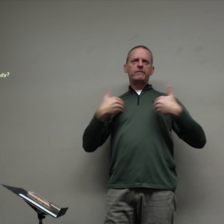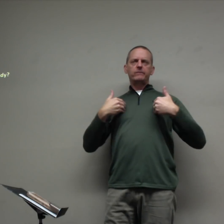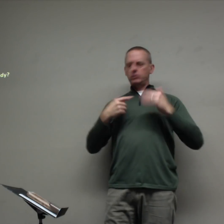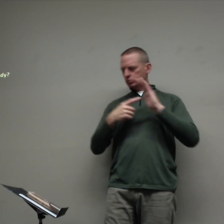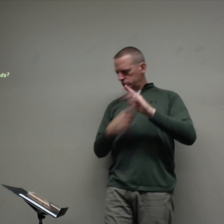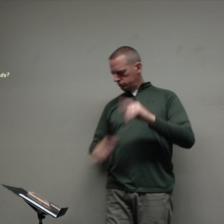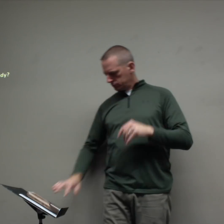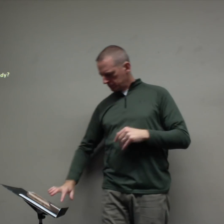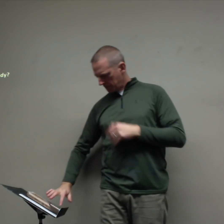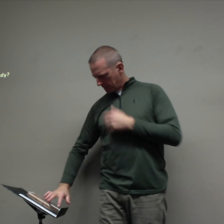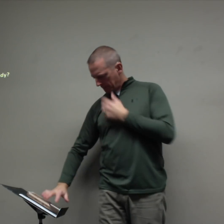perhaps a body.